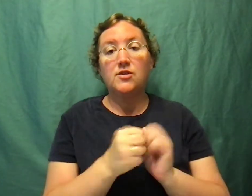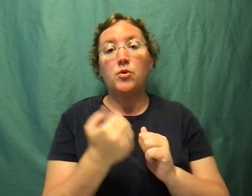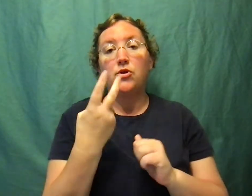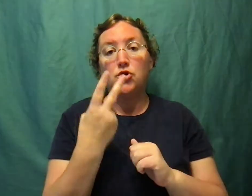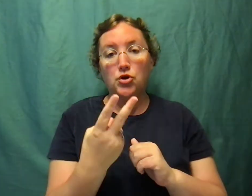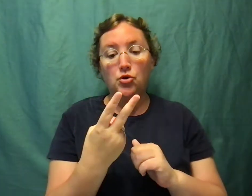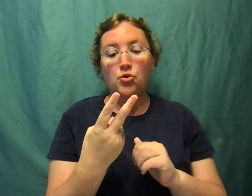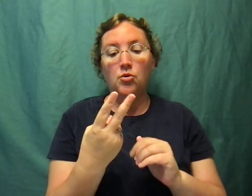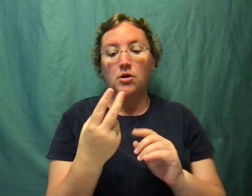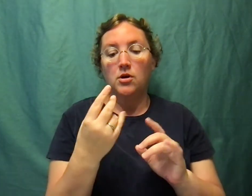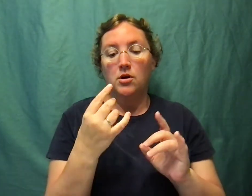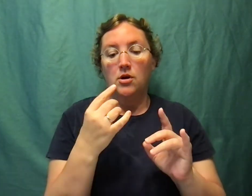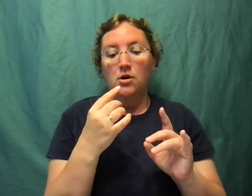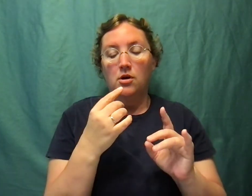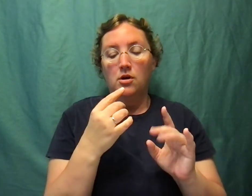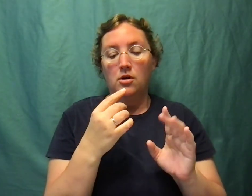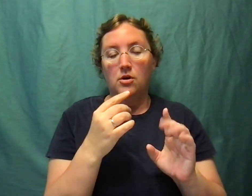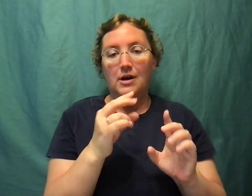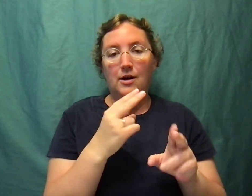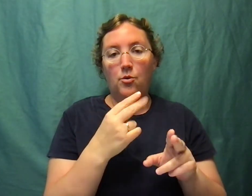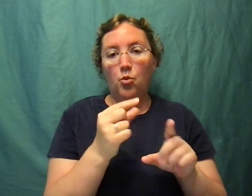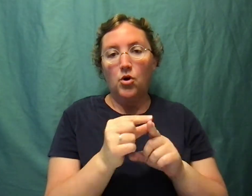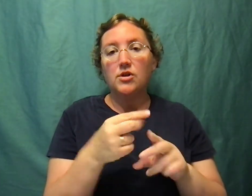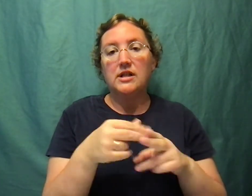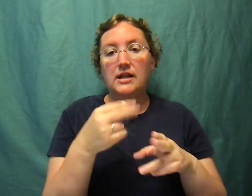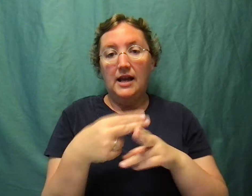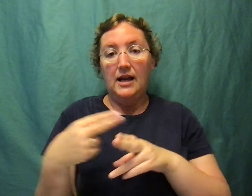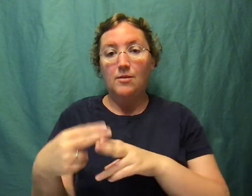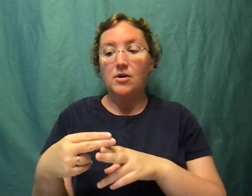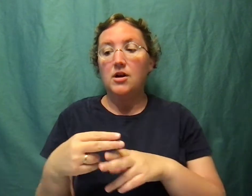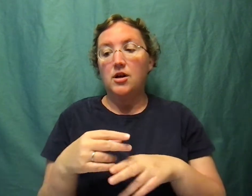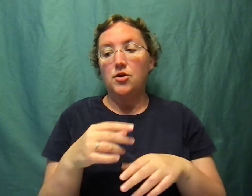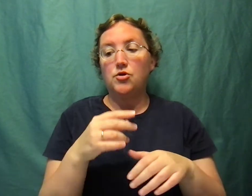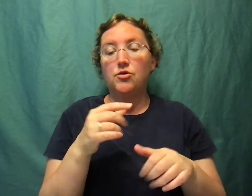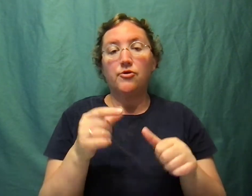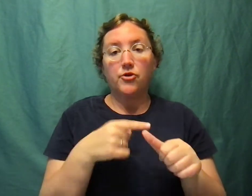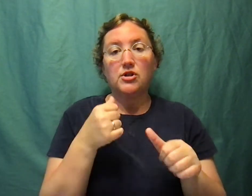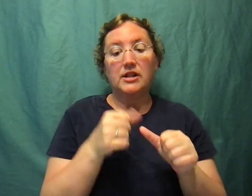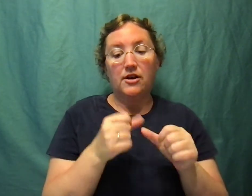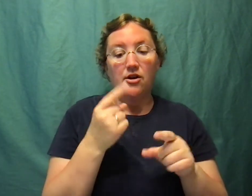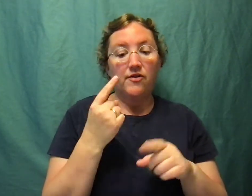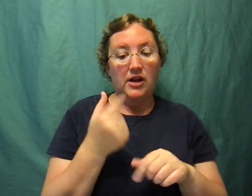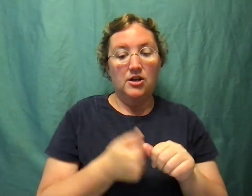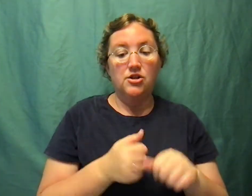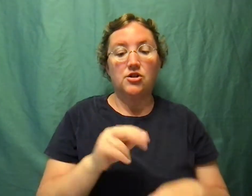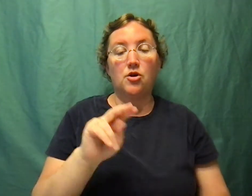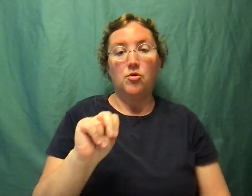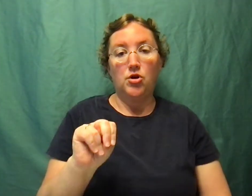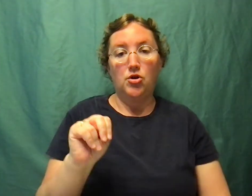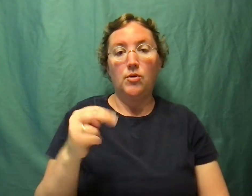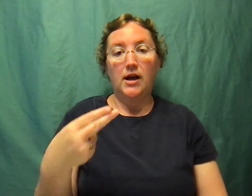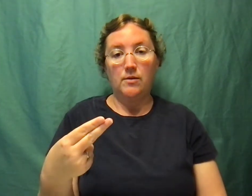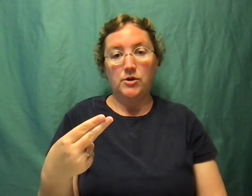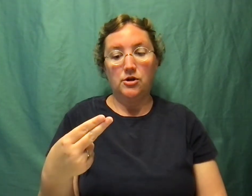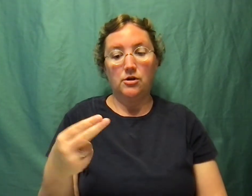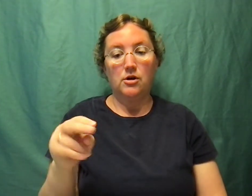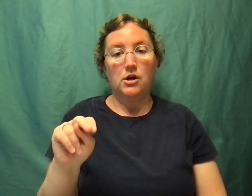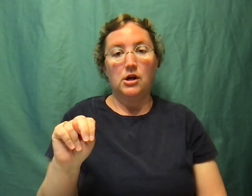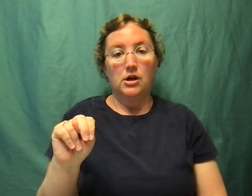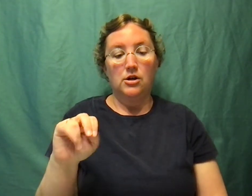with two words in the name, you do the first letter of each. So New Hampshire.